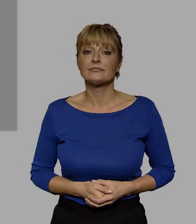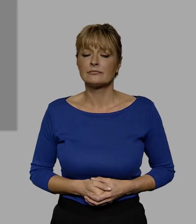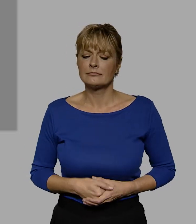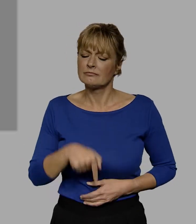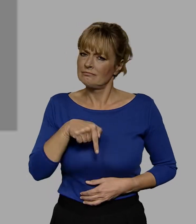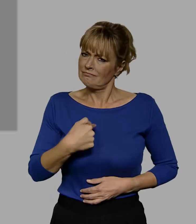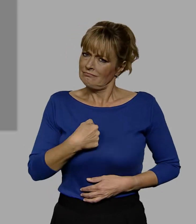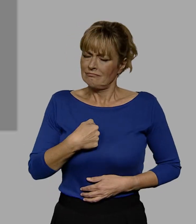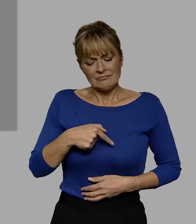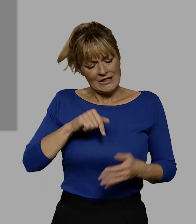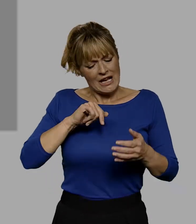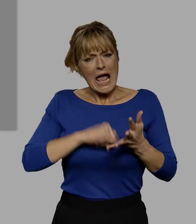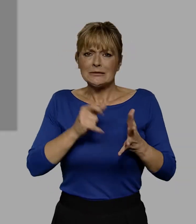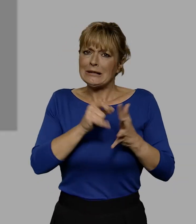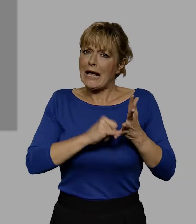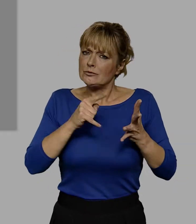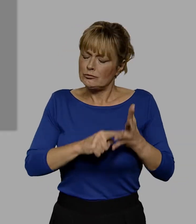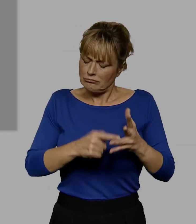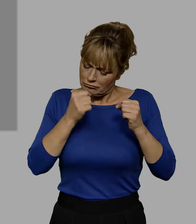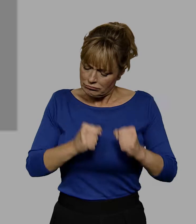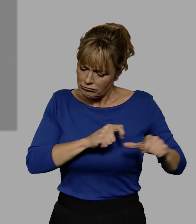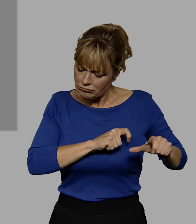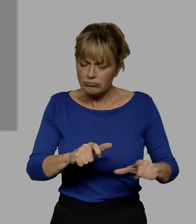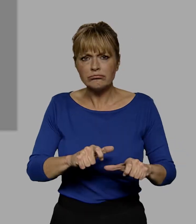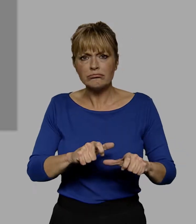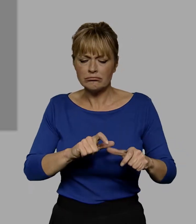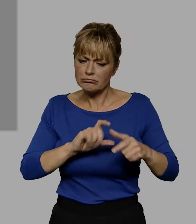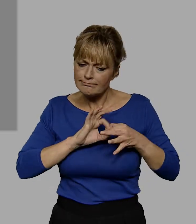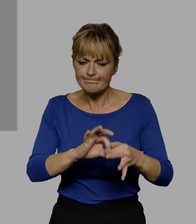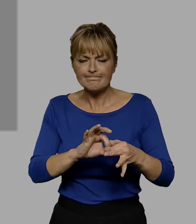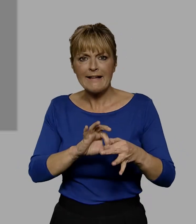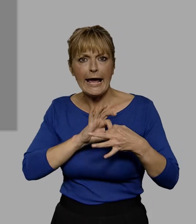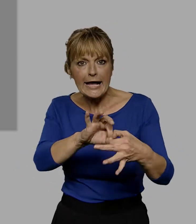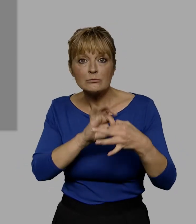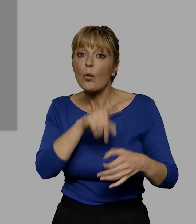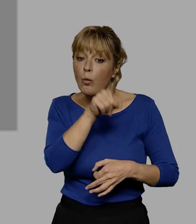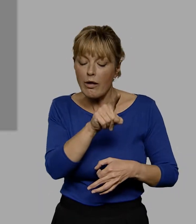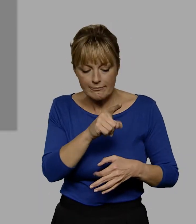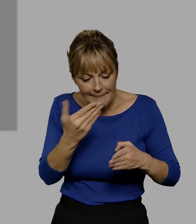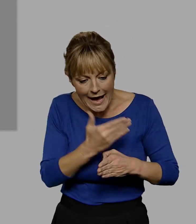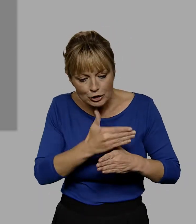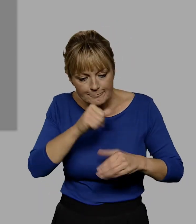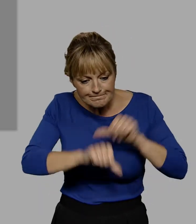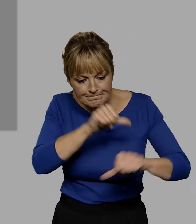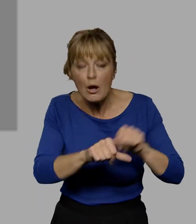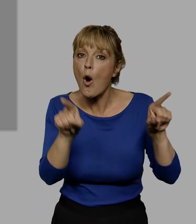The SPSO is committed to continued engagement around A. Implementing actions and B. Providing feedback